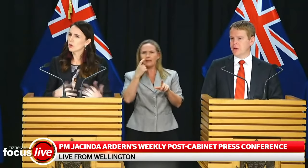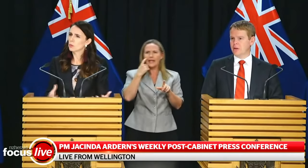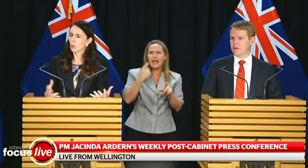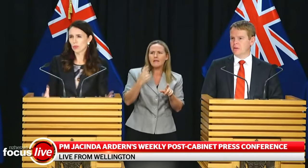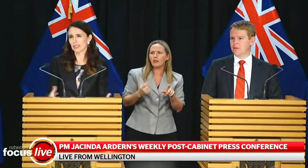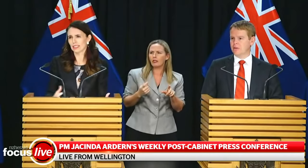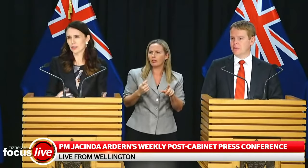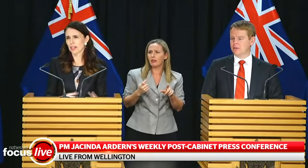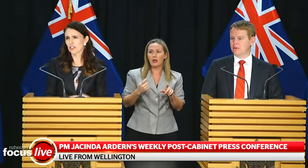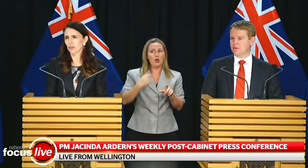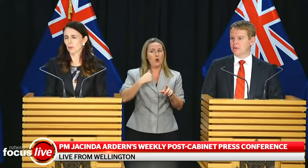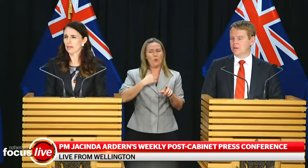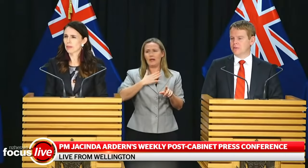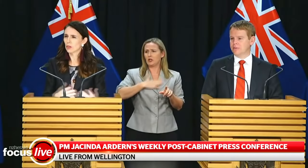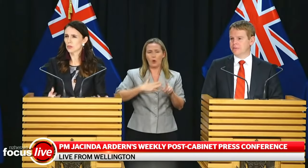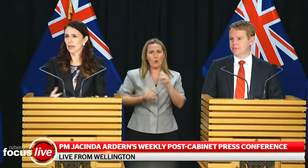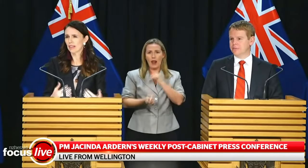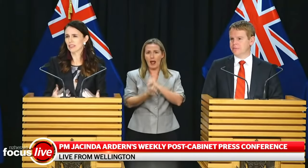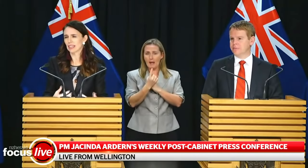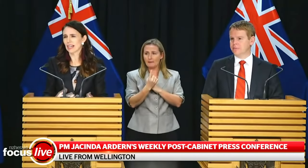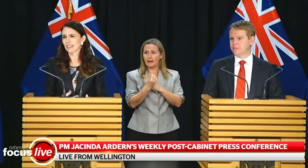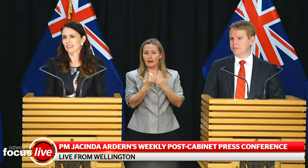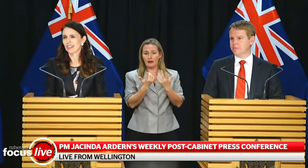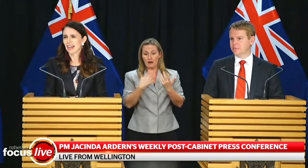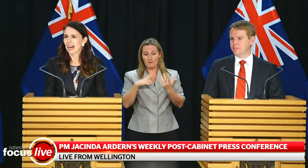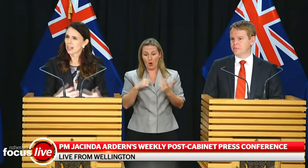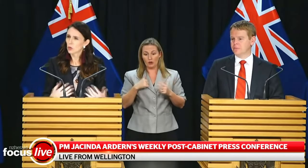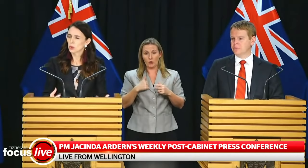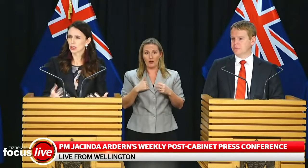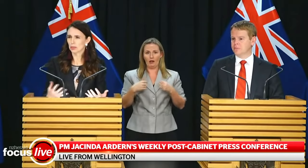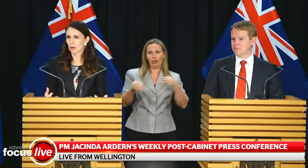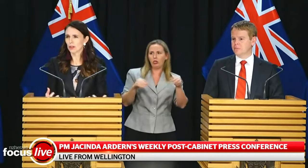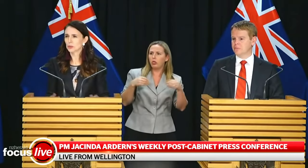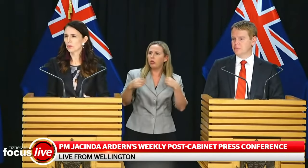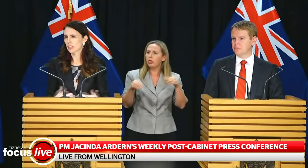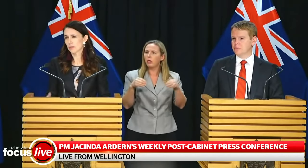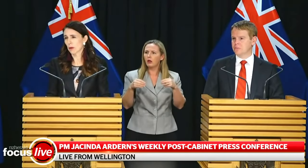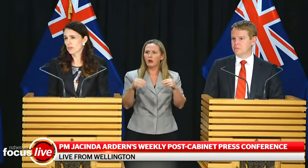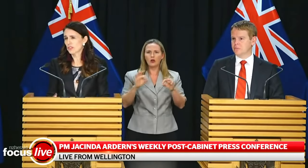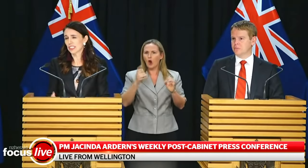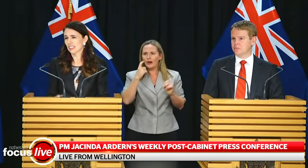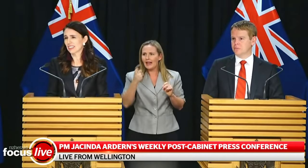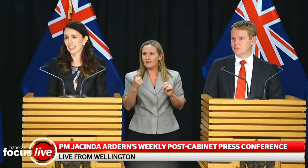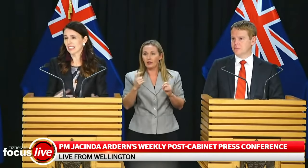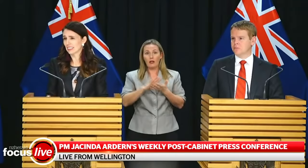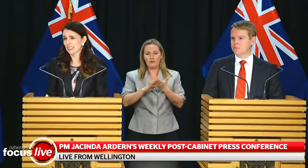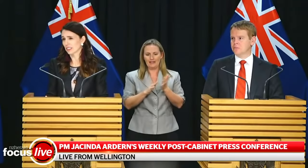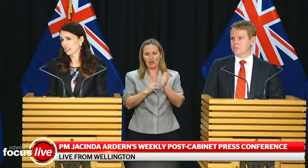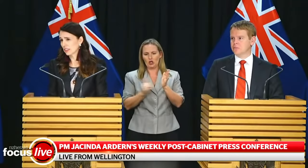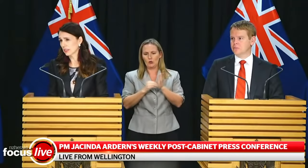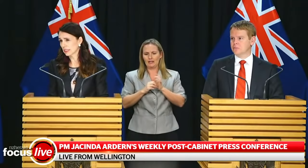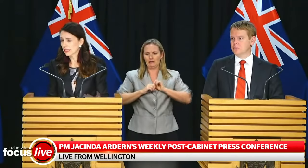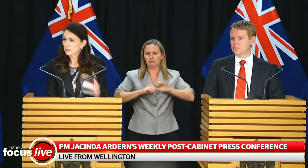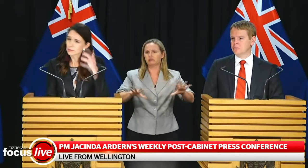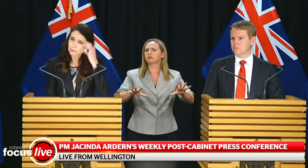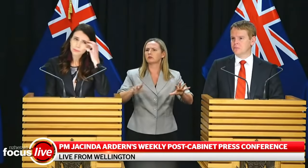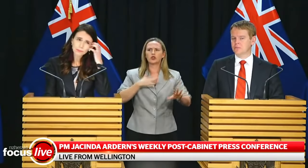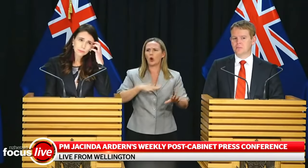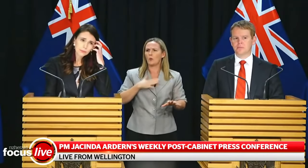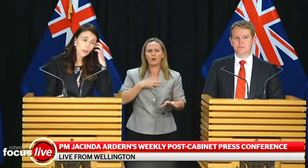We don't want a situation where, because we haven't taken a cautious approach, we've exposed New Zealand unnecessarily to